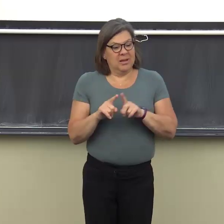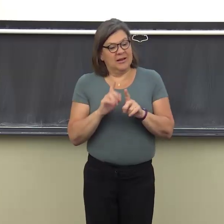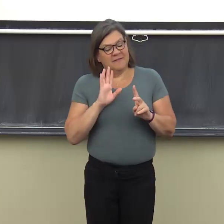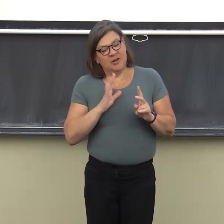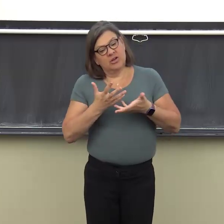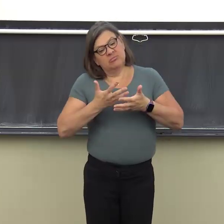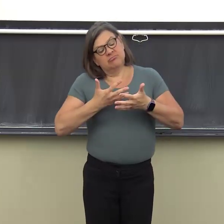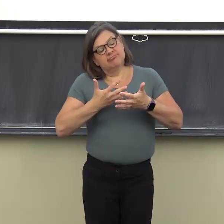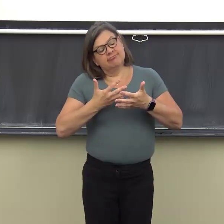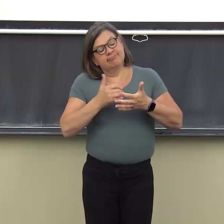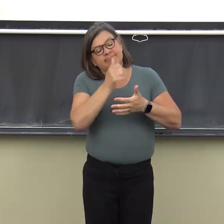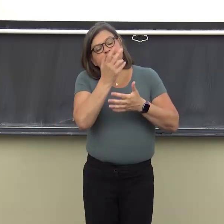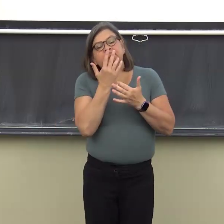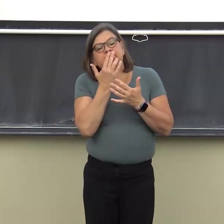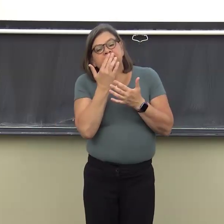intimate human level.